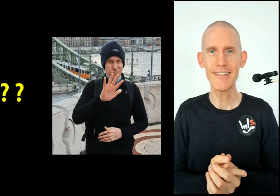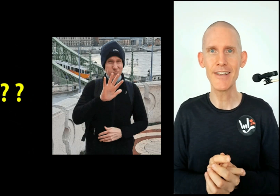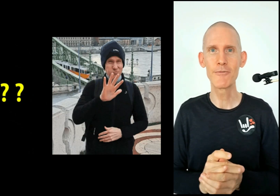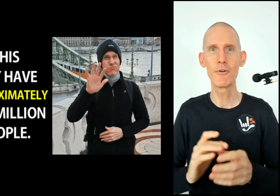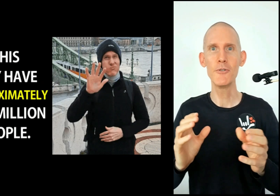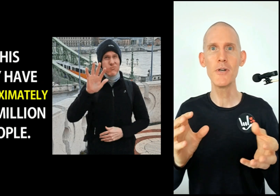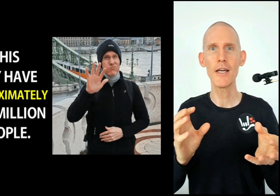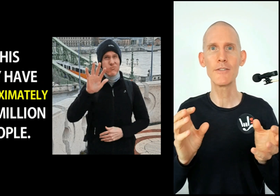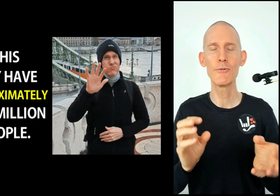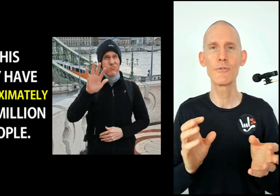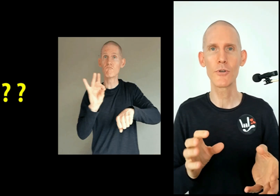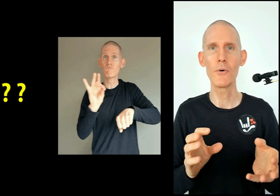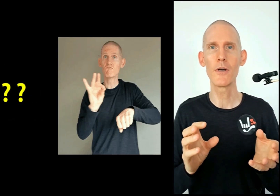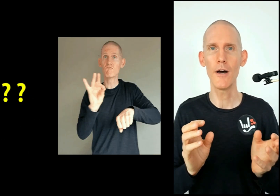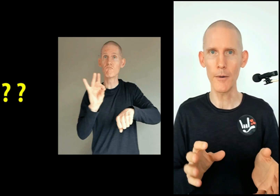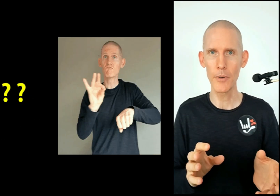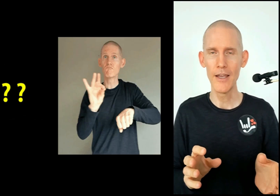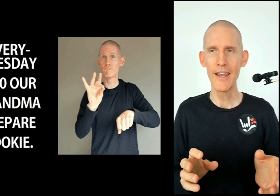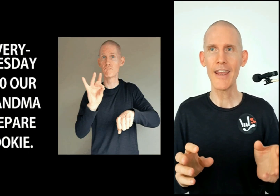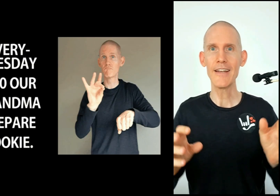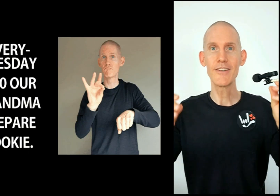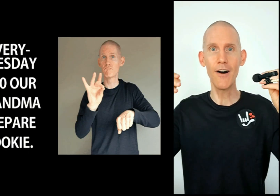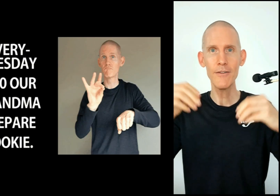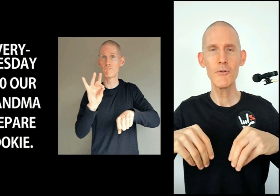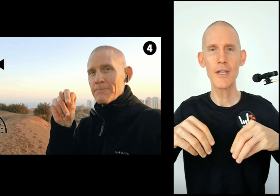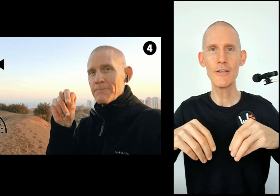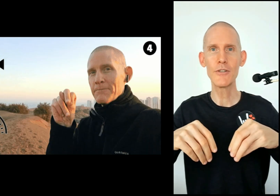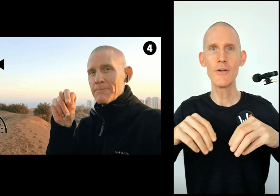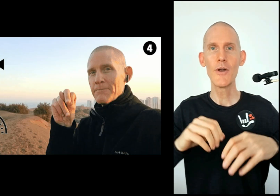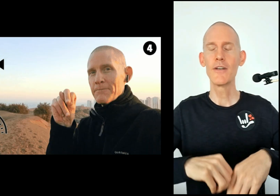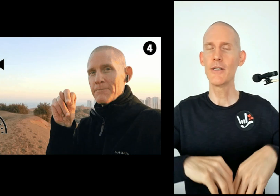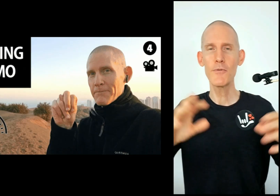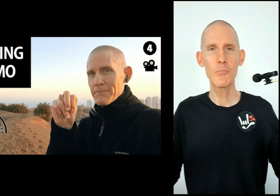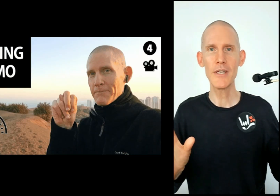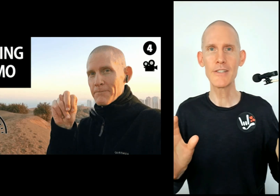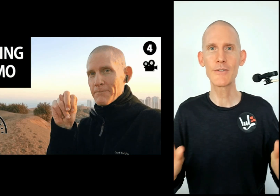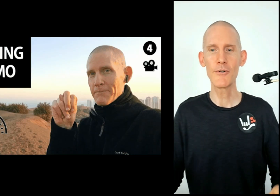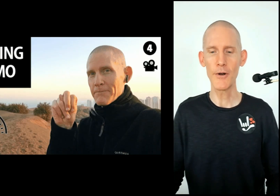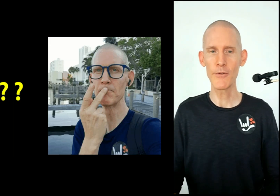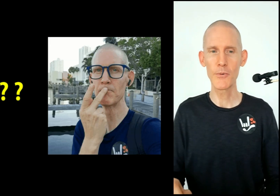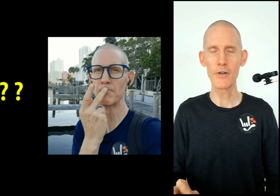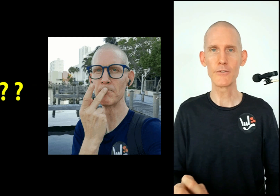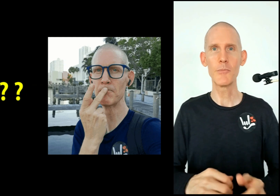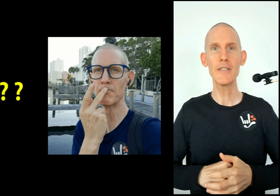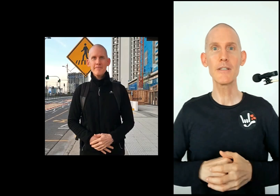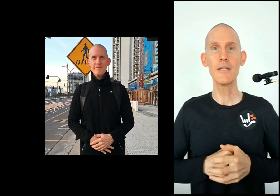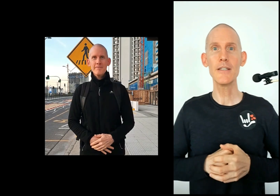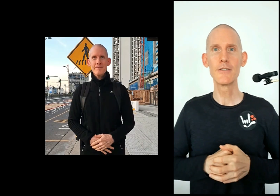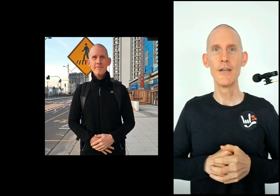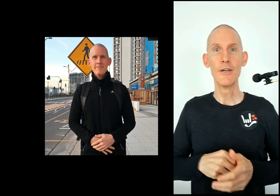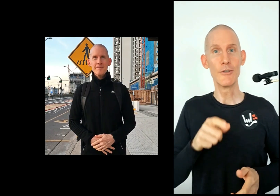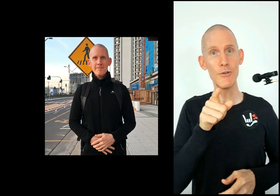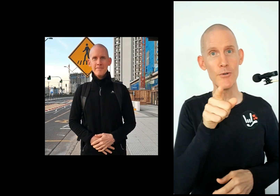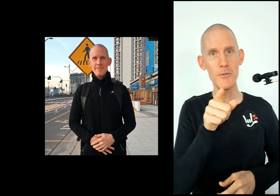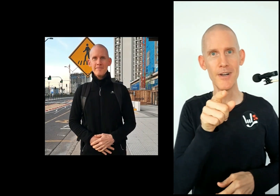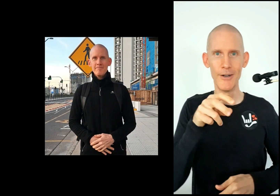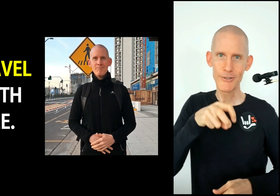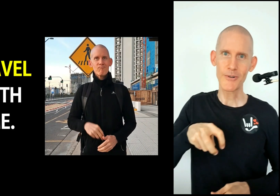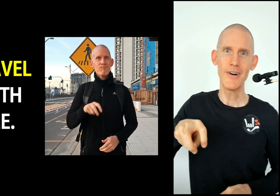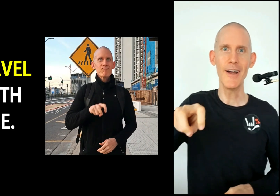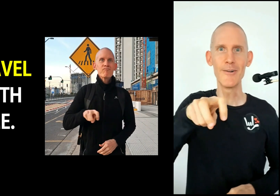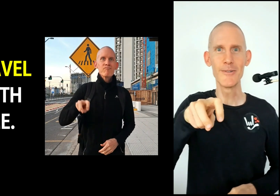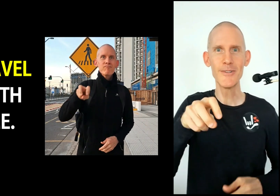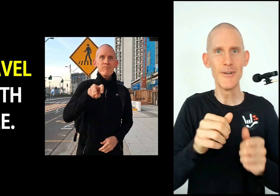language content for you guys to soak up. And it's on location, different places around the world. So basically, it's